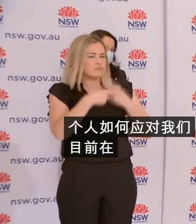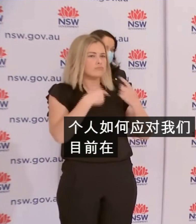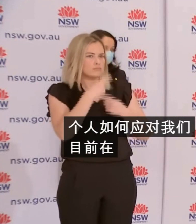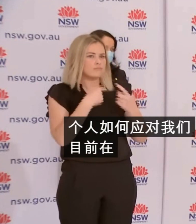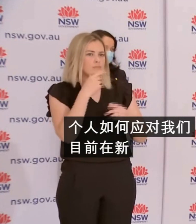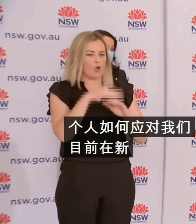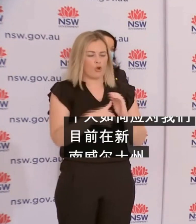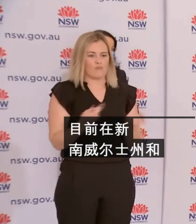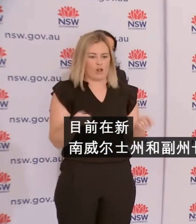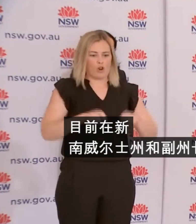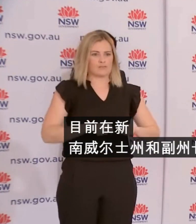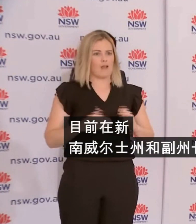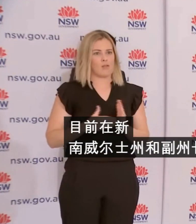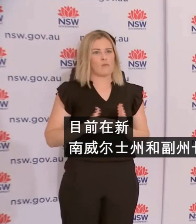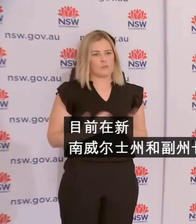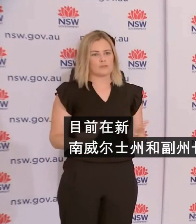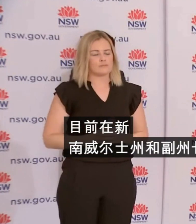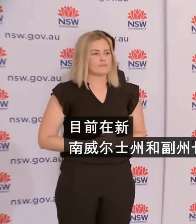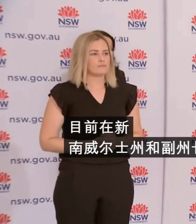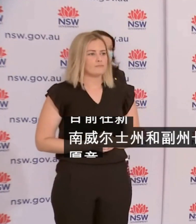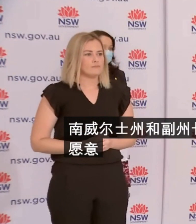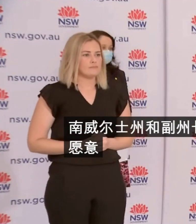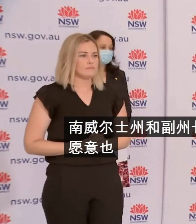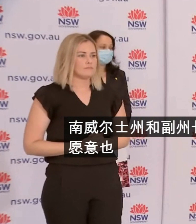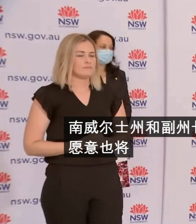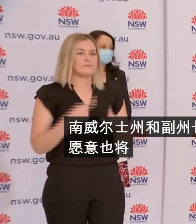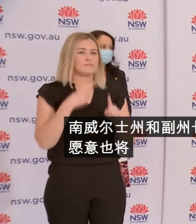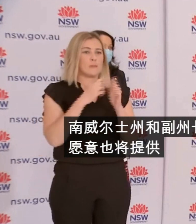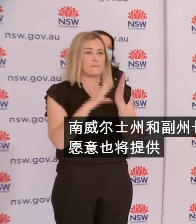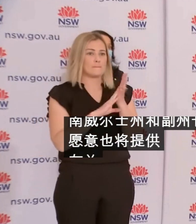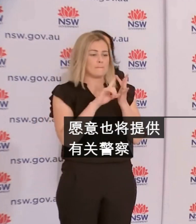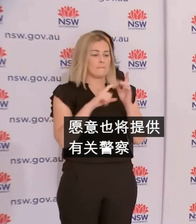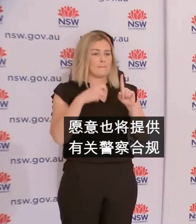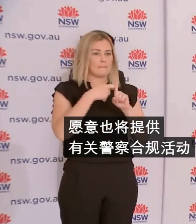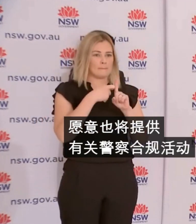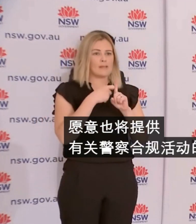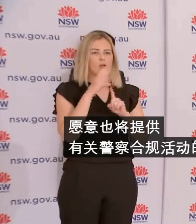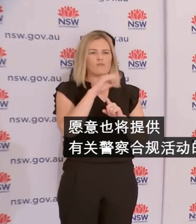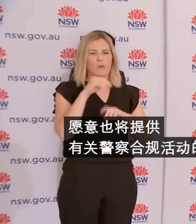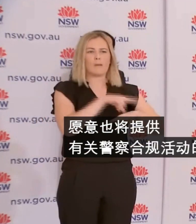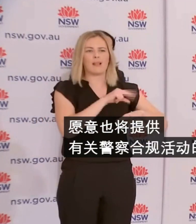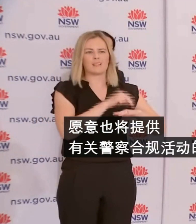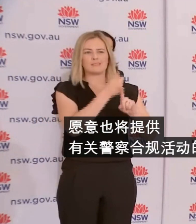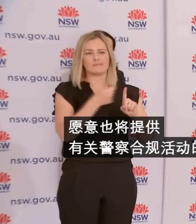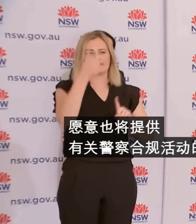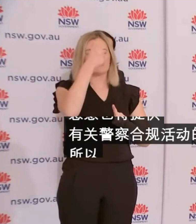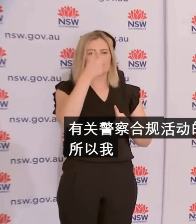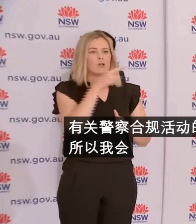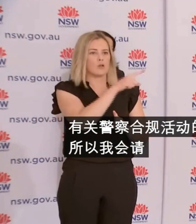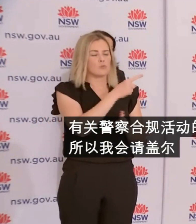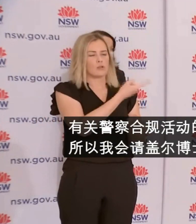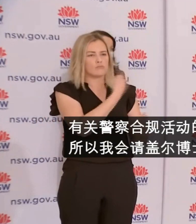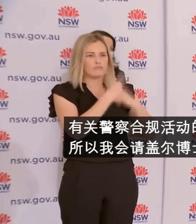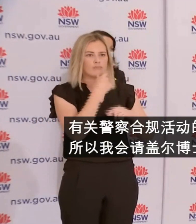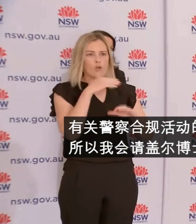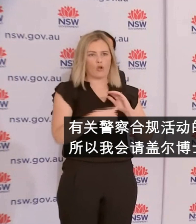experiencing at the moment in New South Wales. And Deputy Commissioner Mick Willing from Police will also give an update on police compliance activities. So I'll